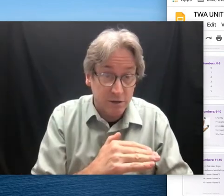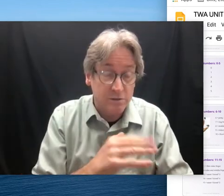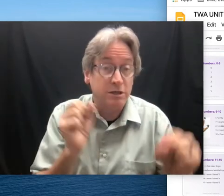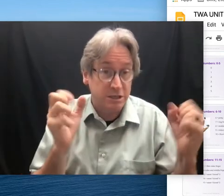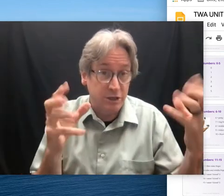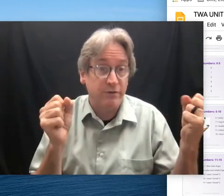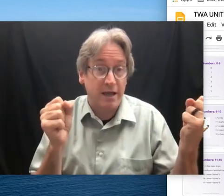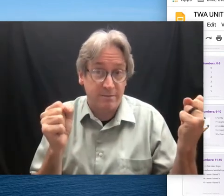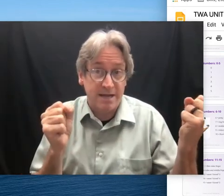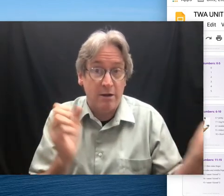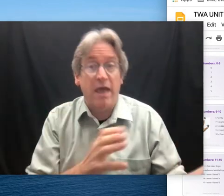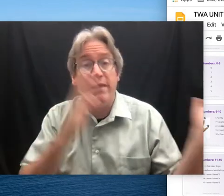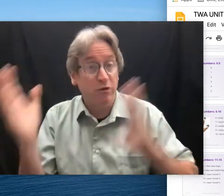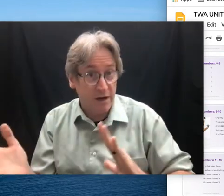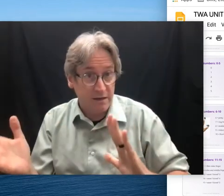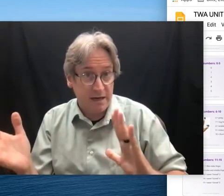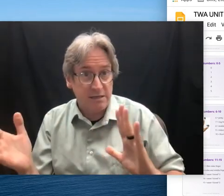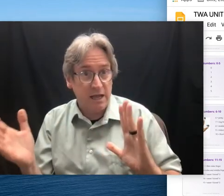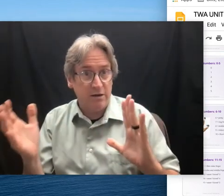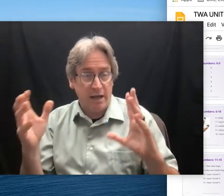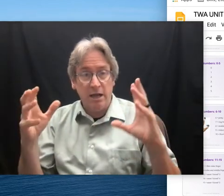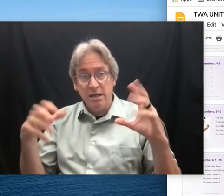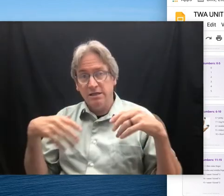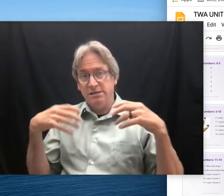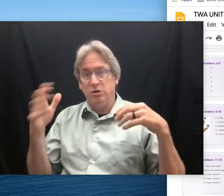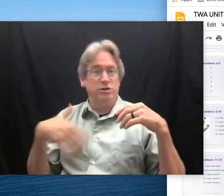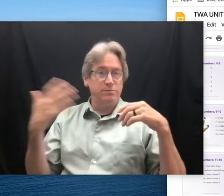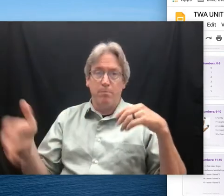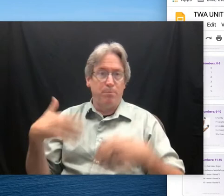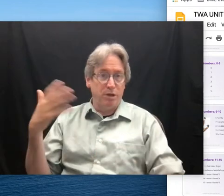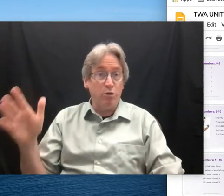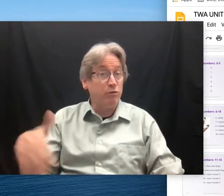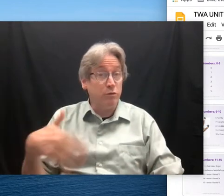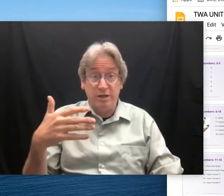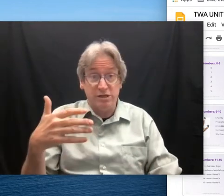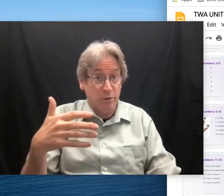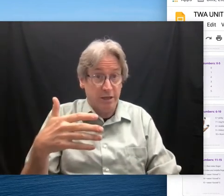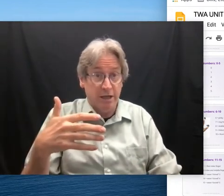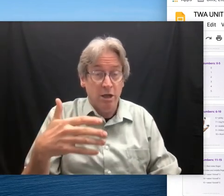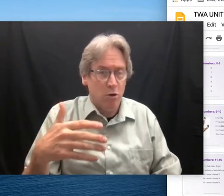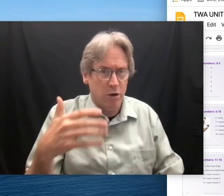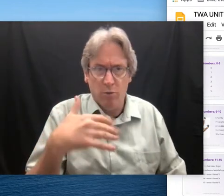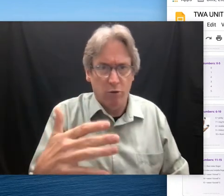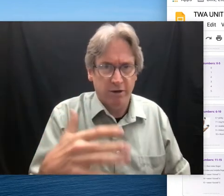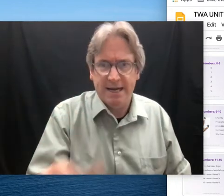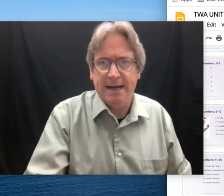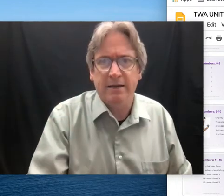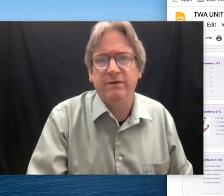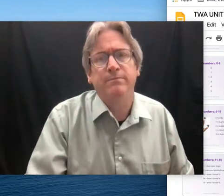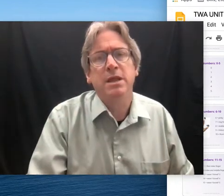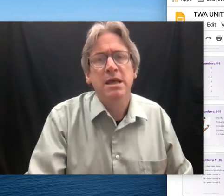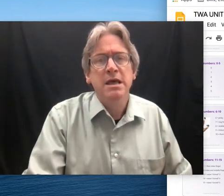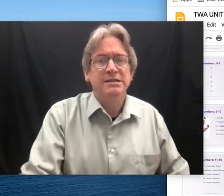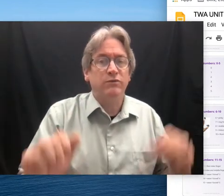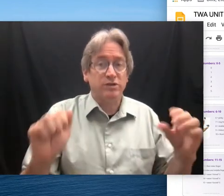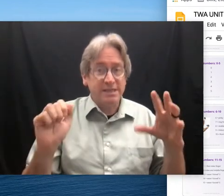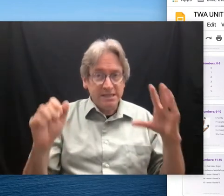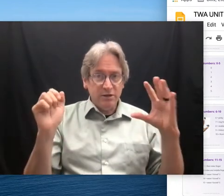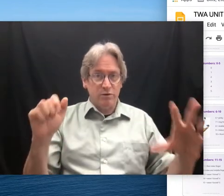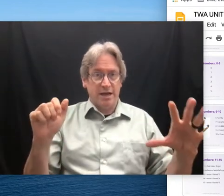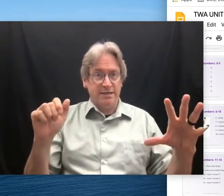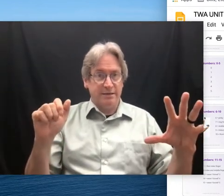practice those until you got them down, and then move on to the next slide, okay? Don't just blow through these quickly or you won't retain any of them. So